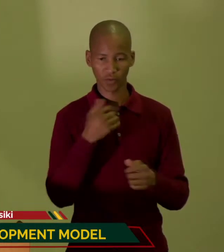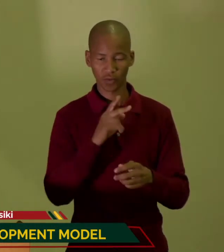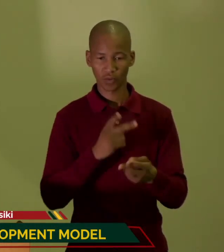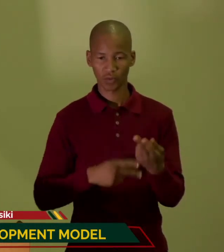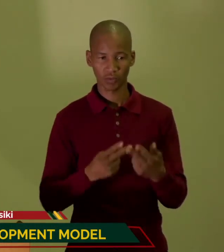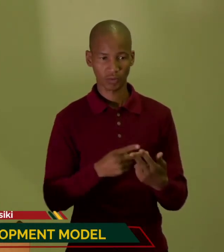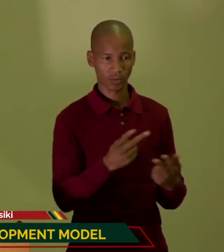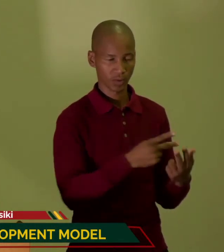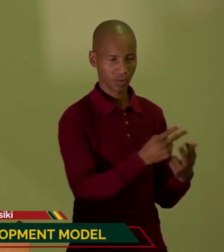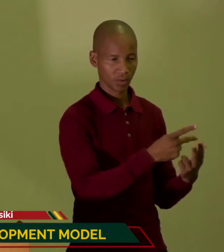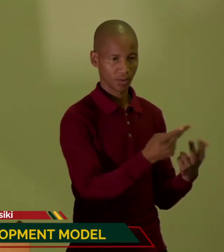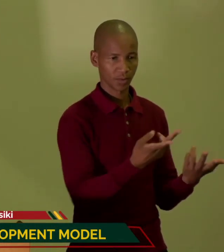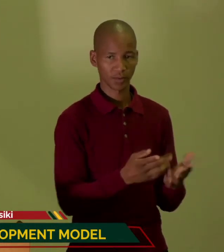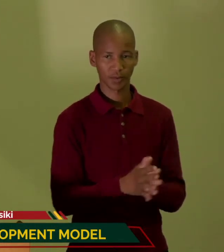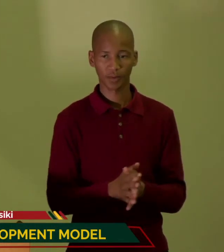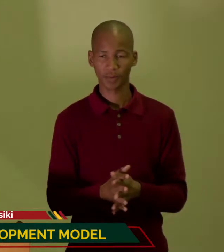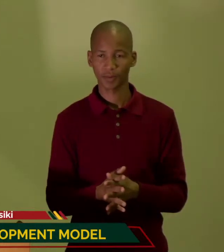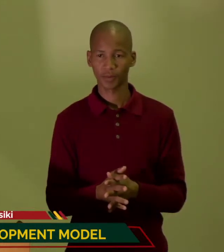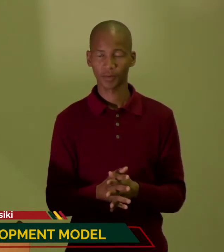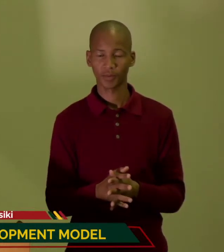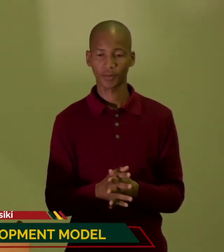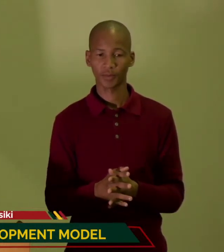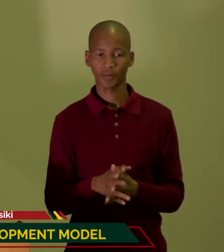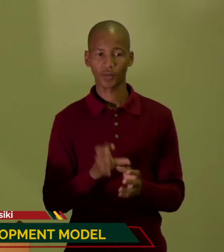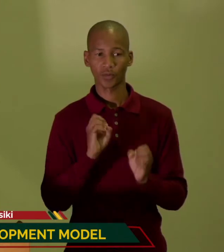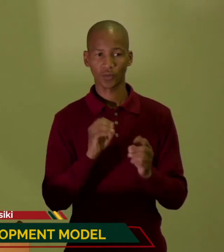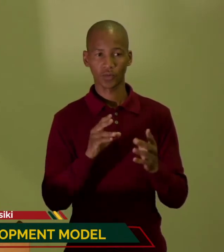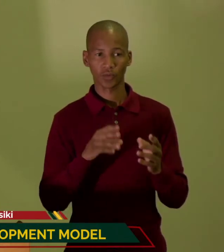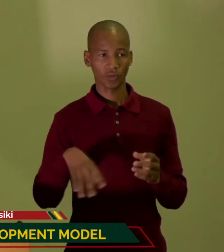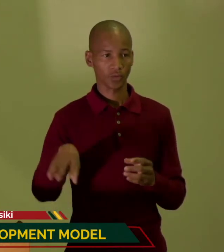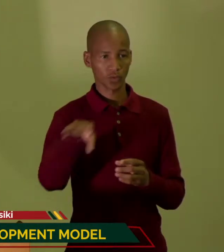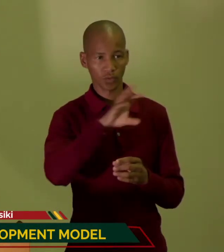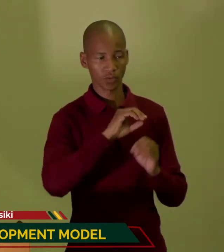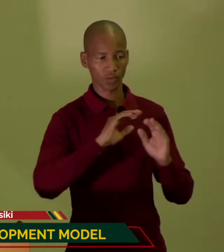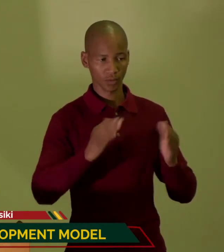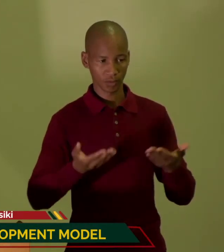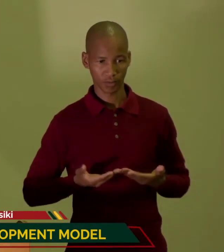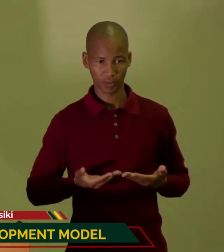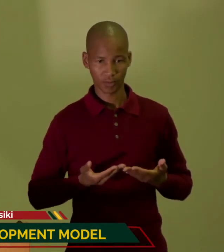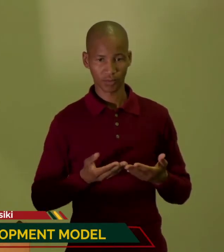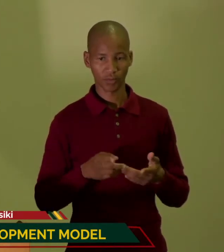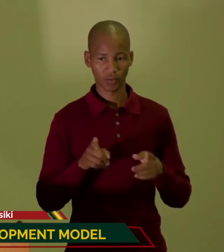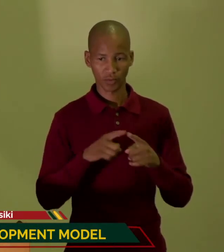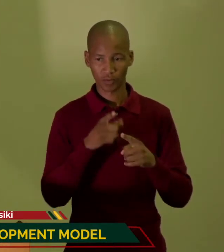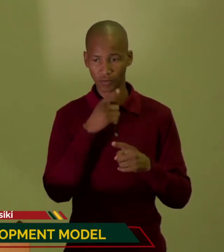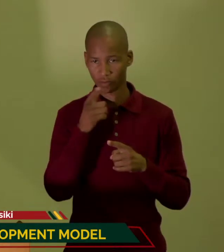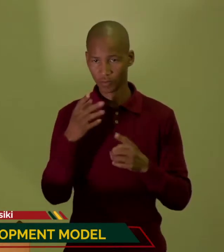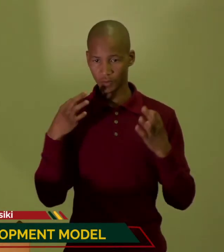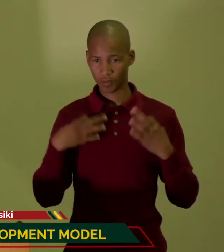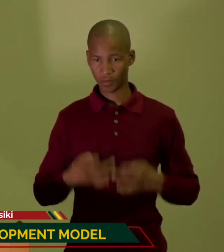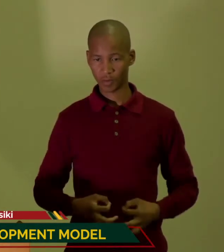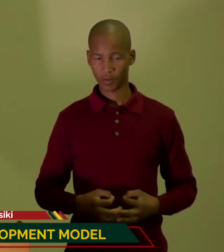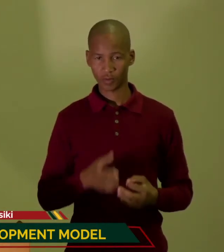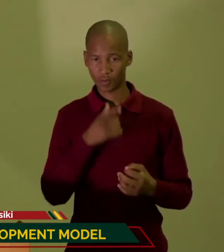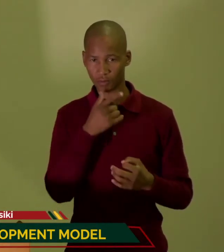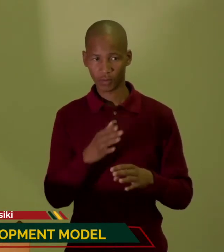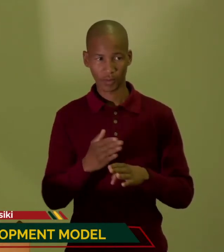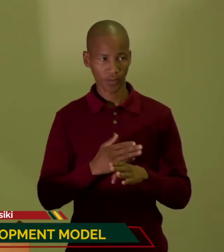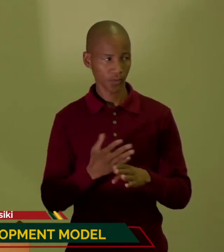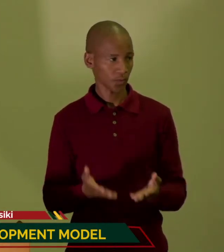So you are all welcome as Usoto Lophenzile. Honorable